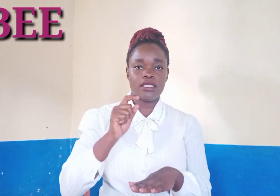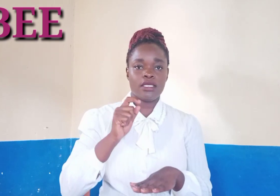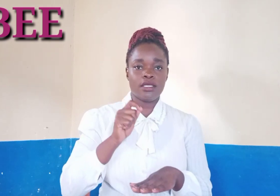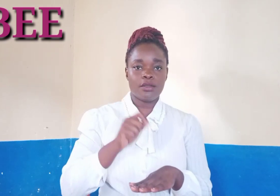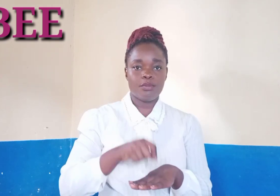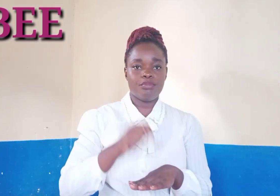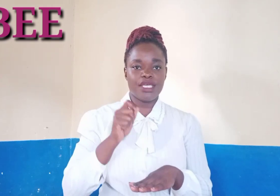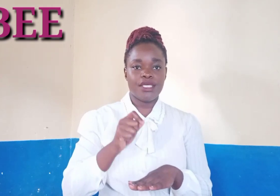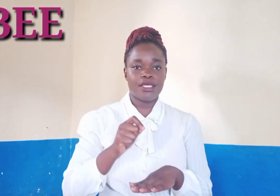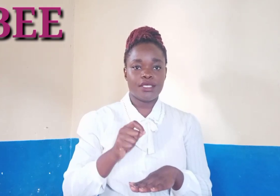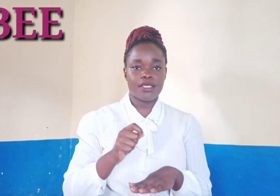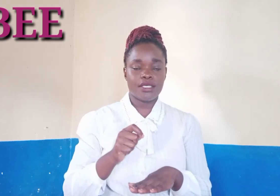b